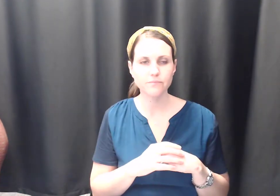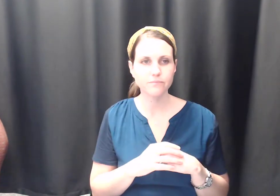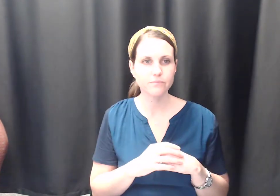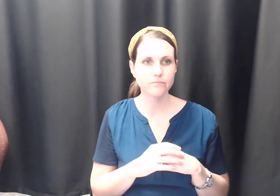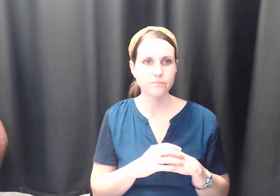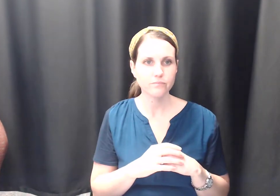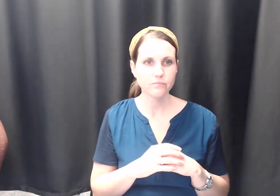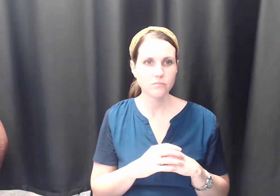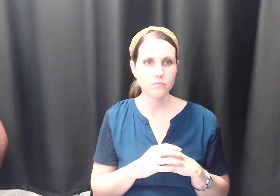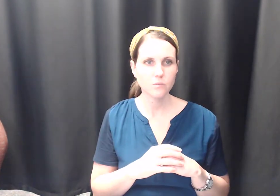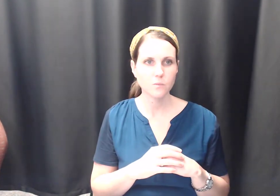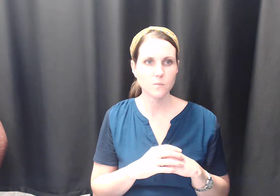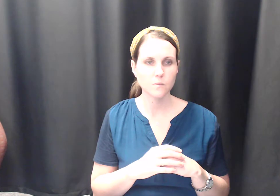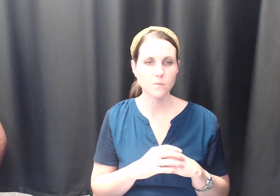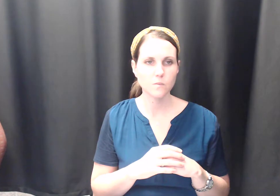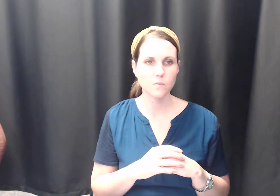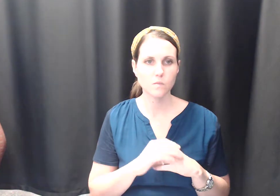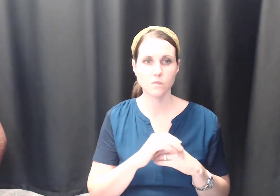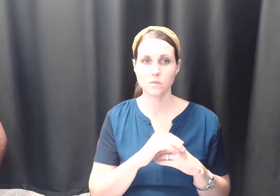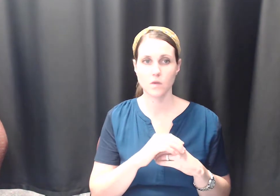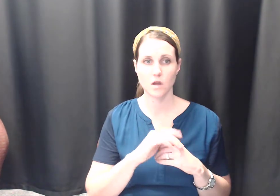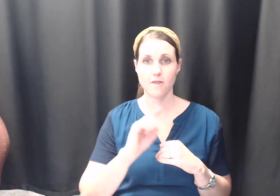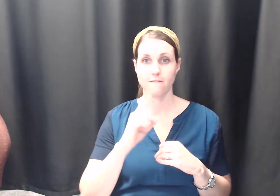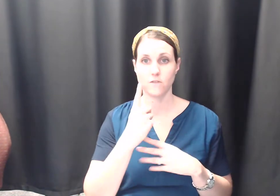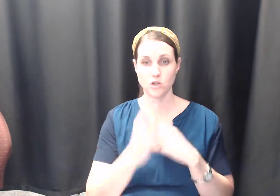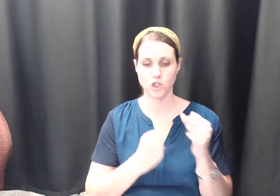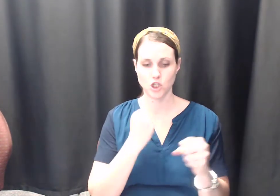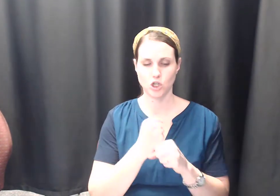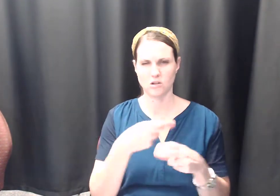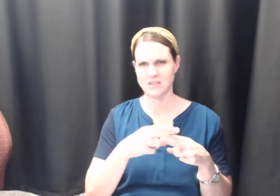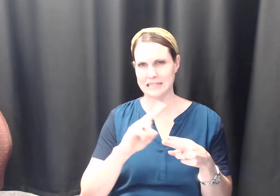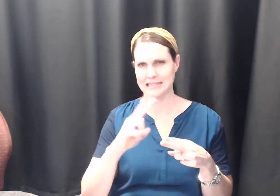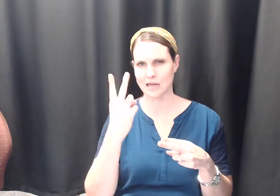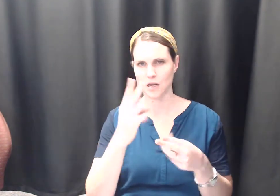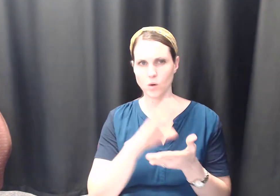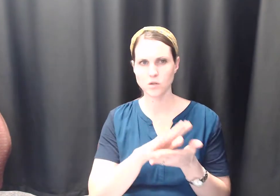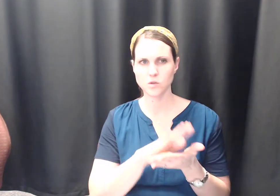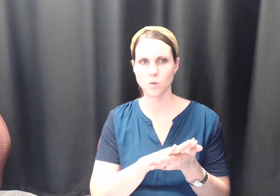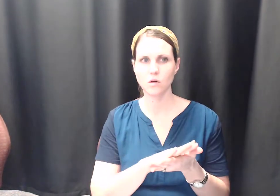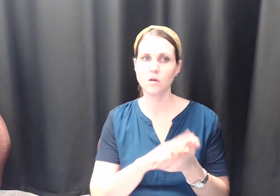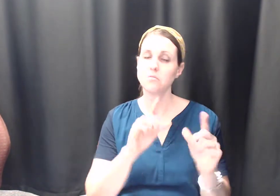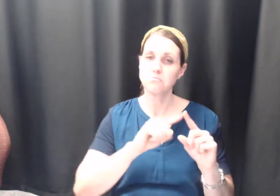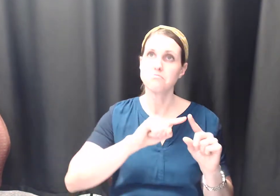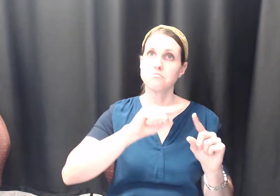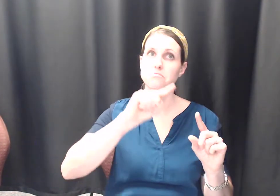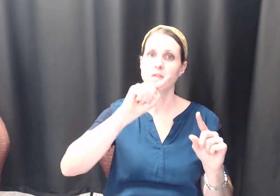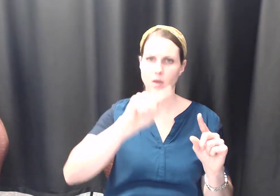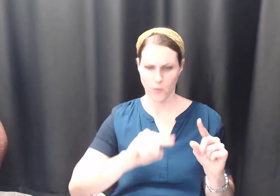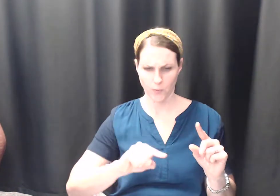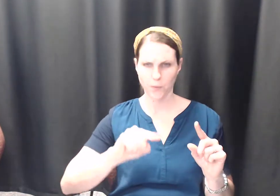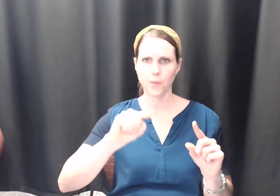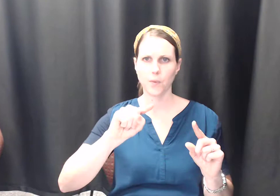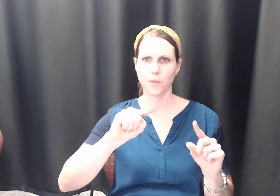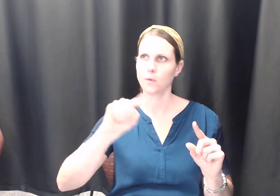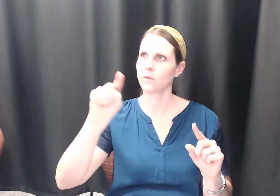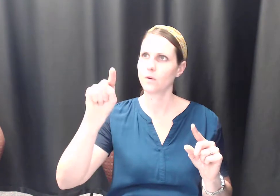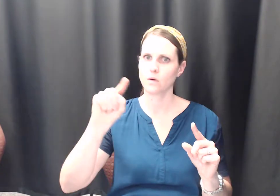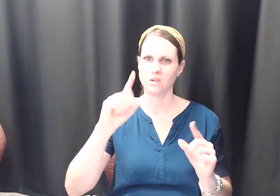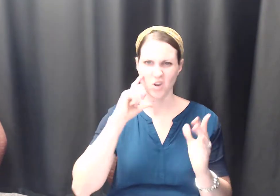It was only in the first year of secondary school that there was a sudden dip in the child's behavior. Now let's take a